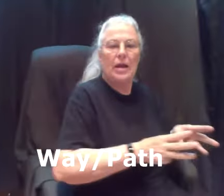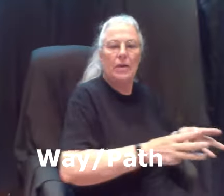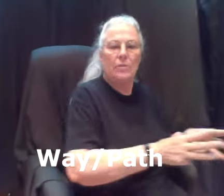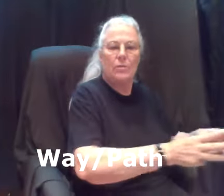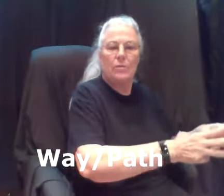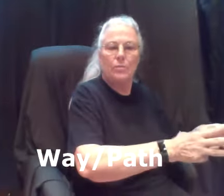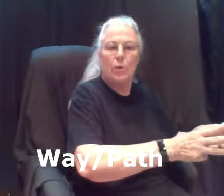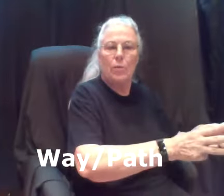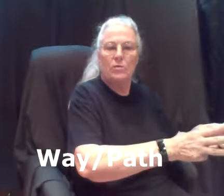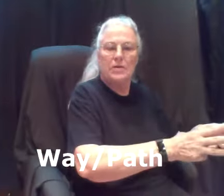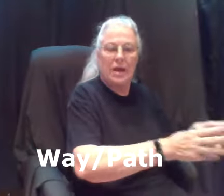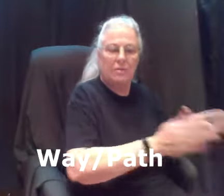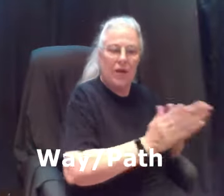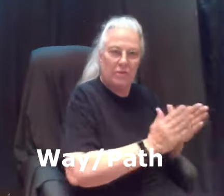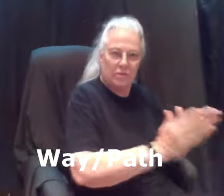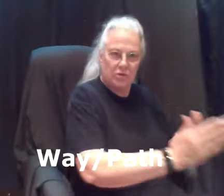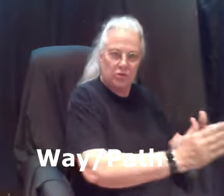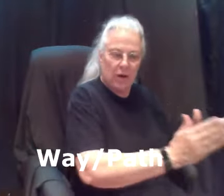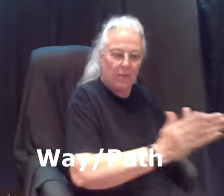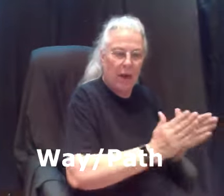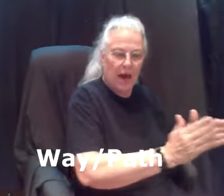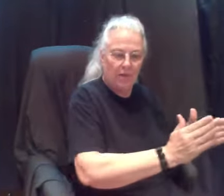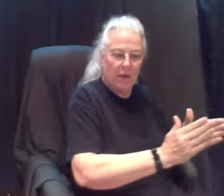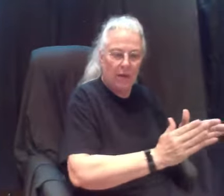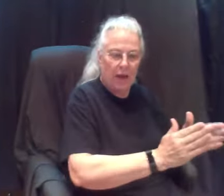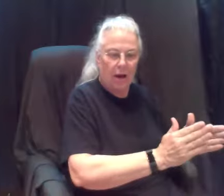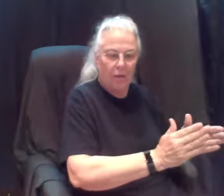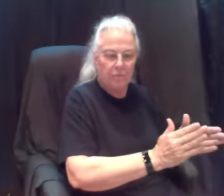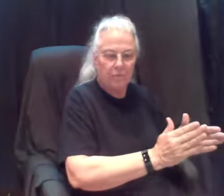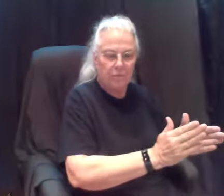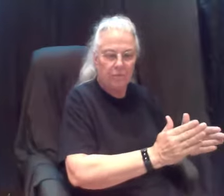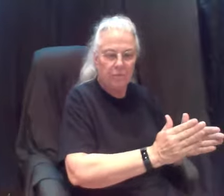it promotes that straight path coming out.